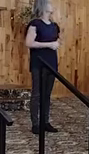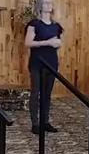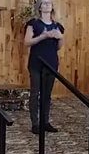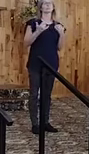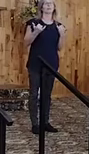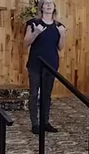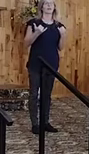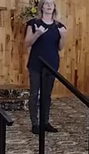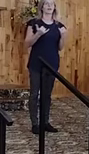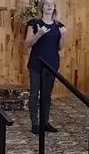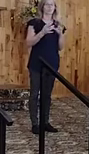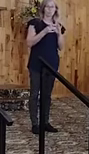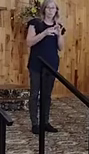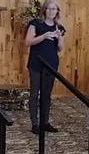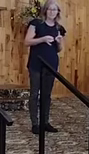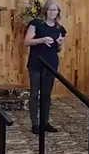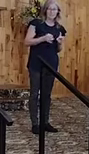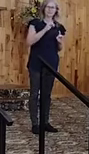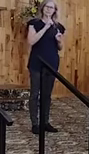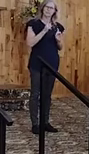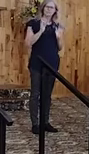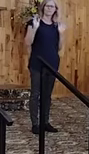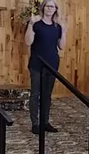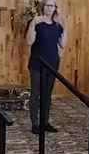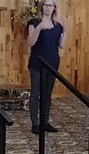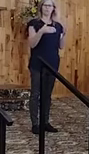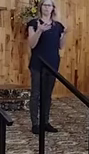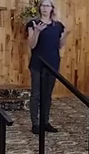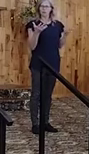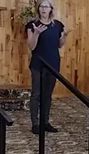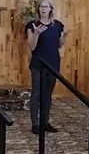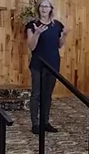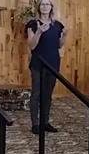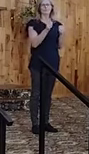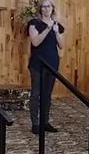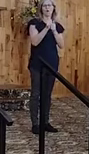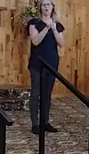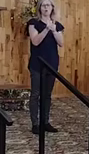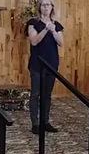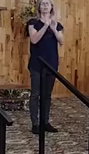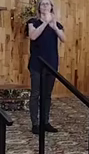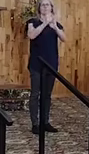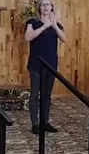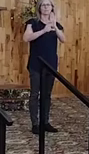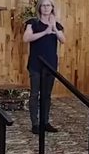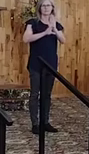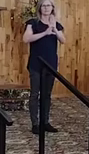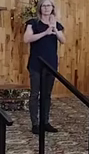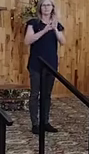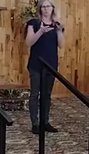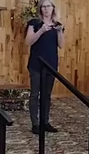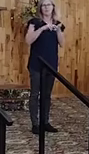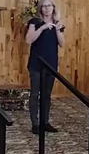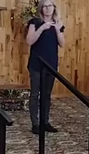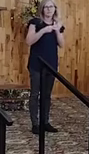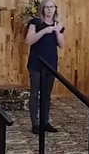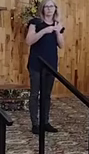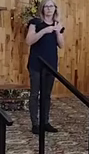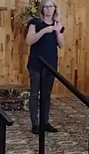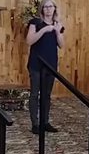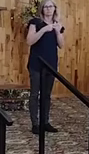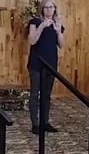Today, the readings really focus on living the commandments and what that means. It's not